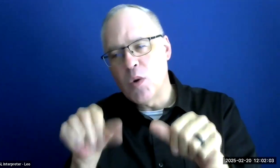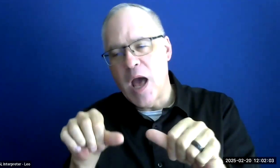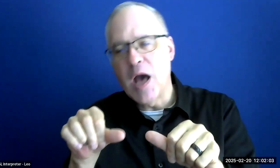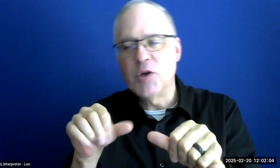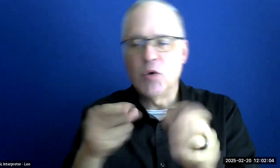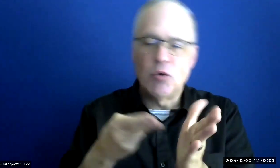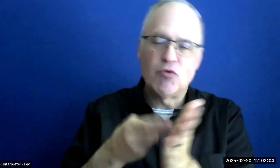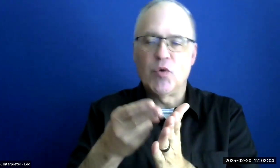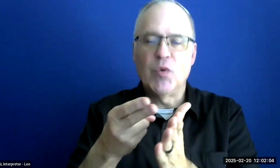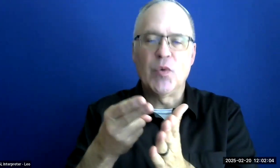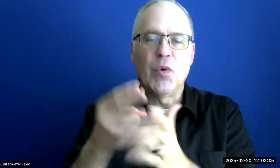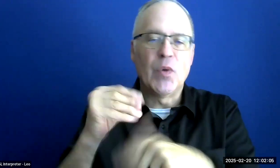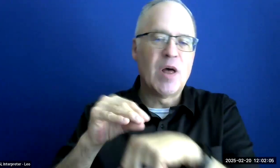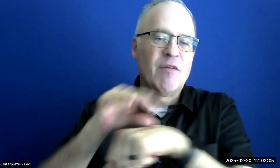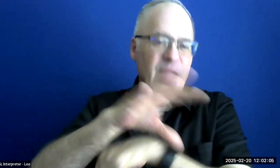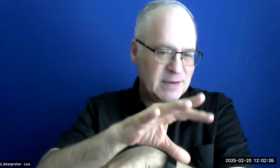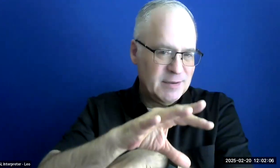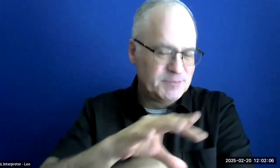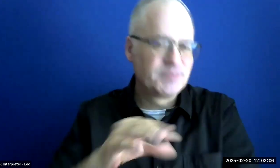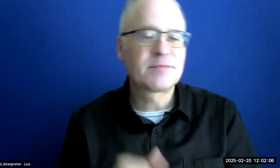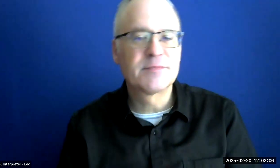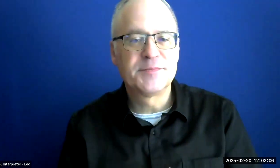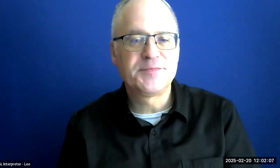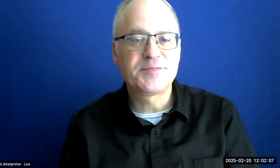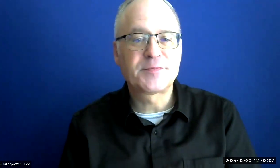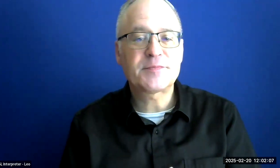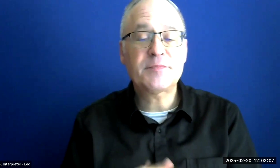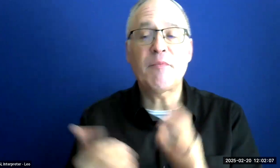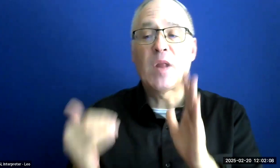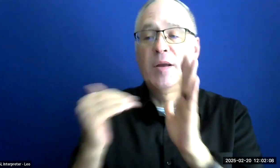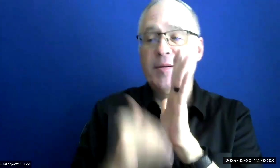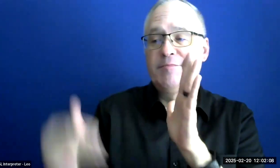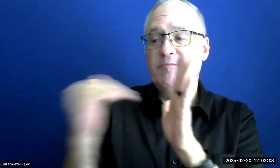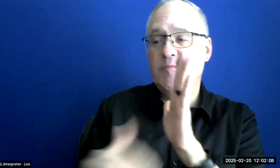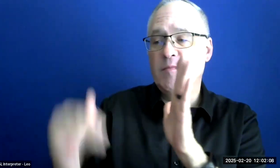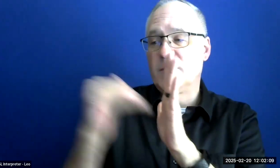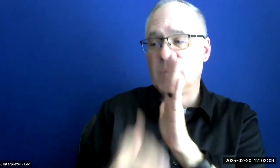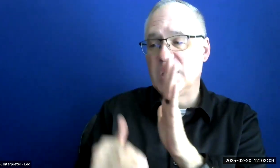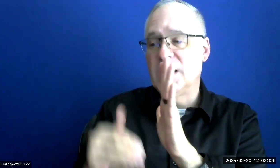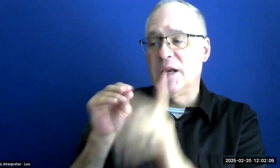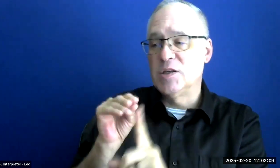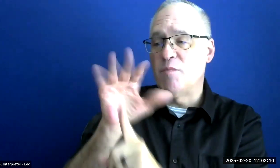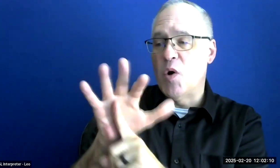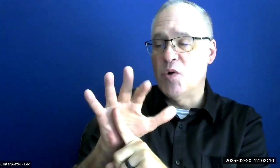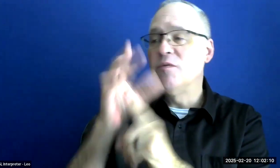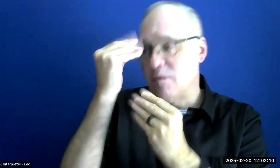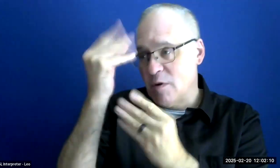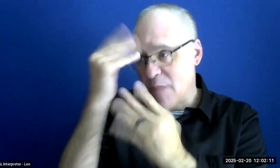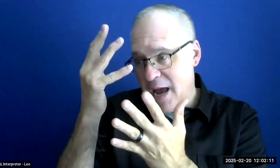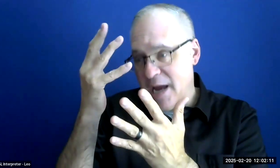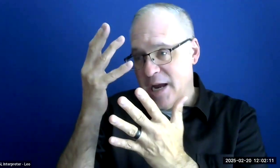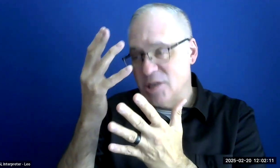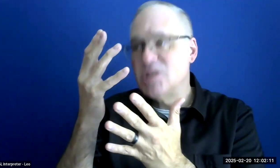here, which in essence says that frequent exposure to information leads to information